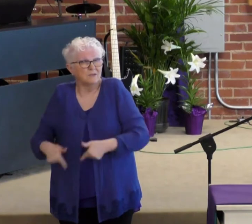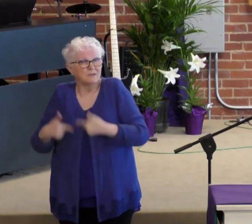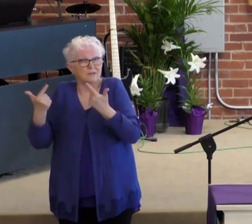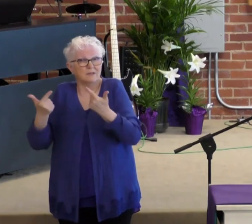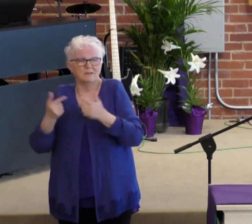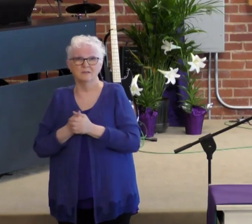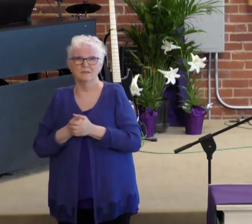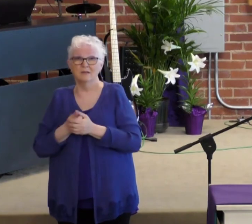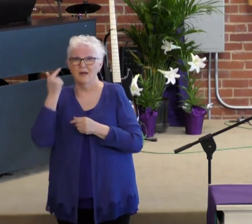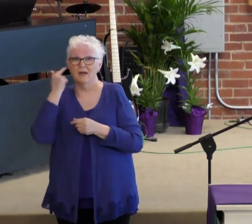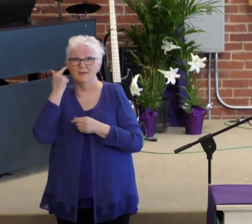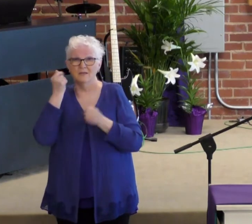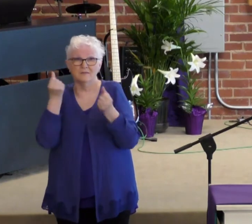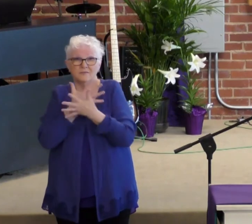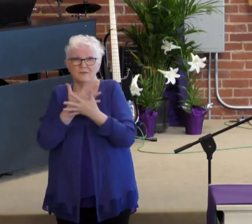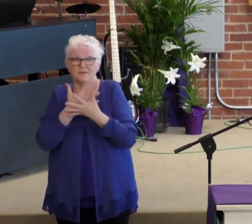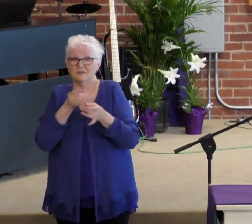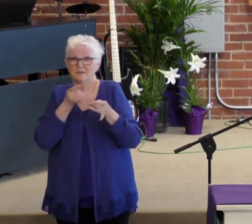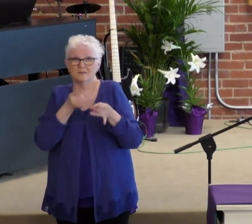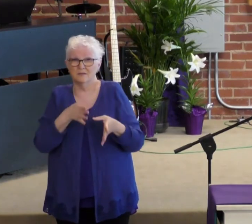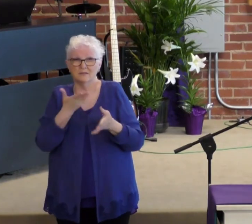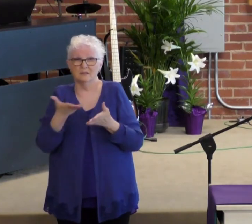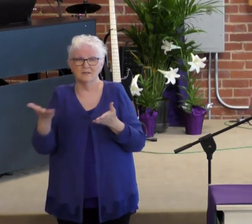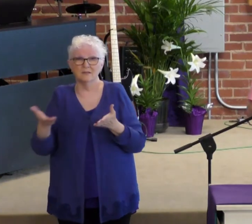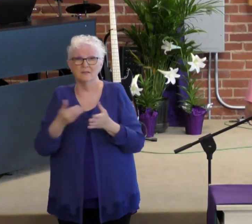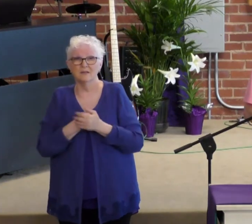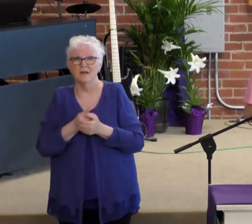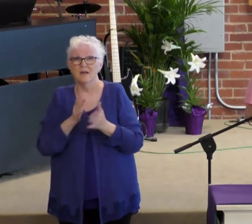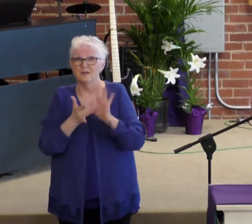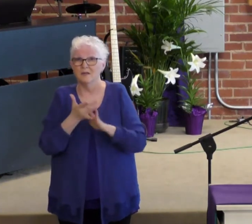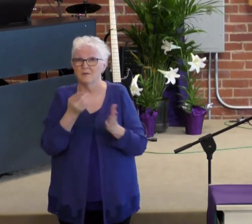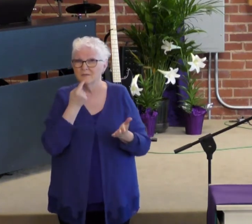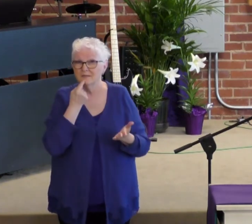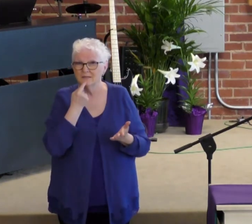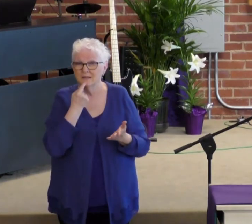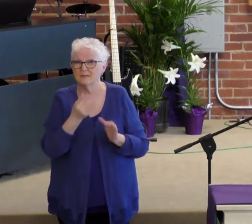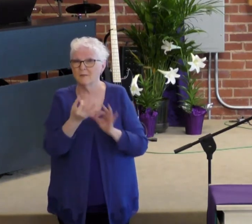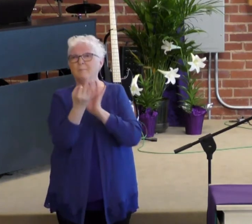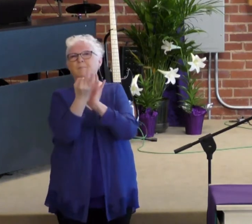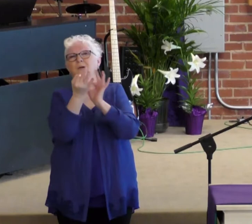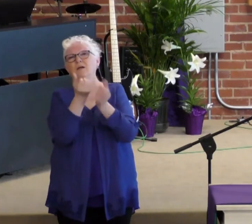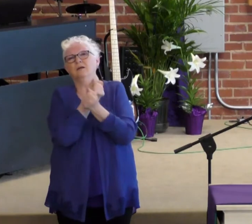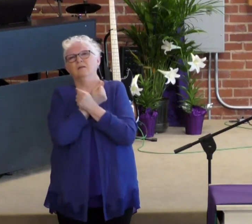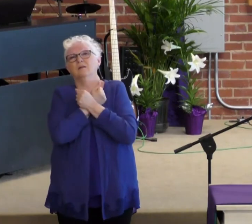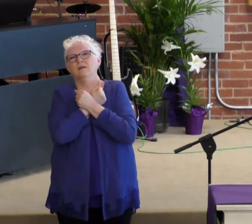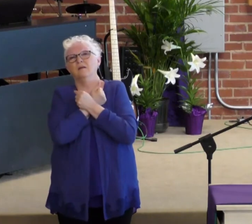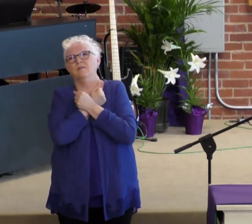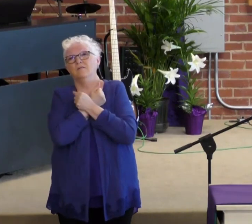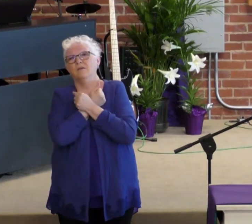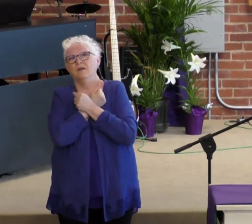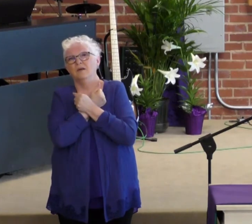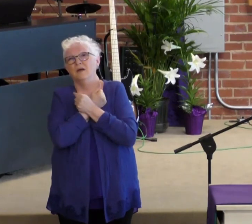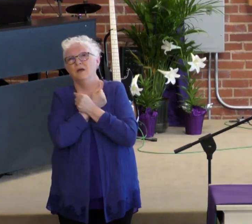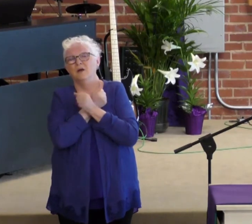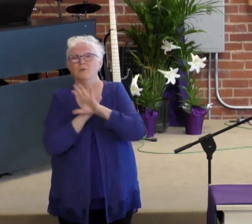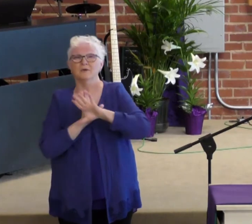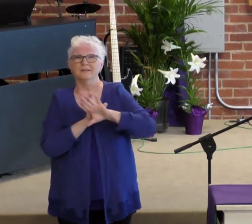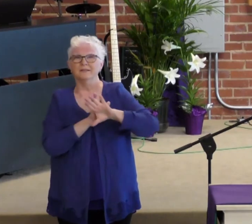fear is a terrible thing. The Bible says that perfect love will cast out